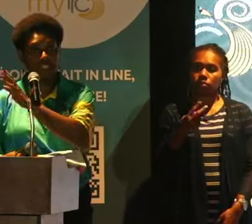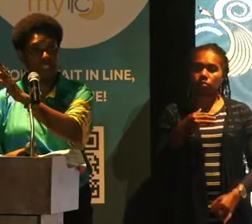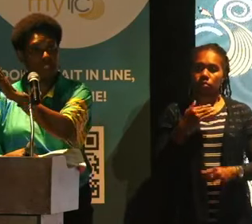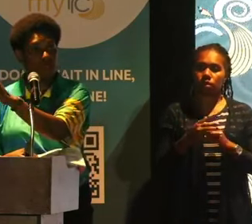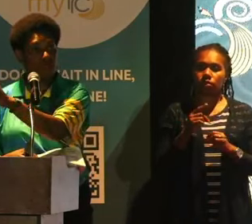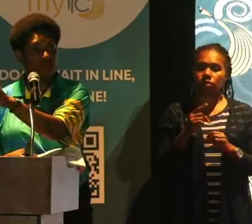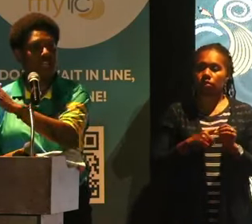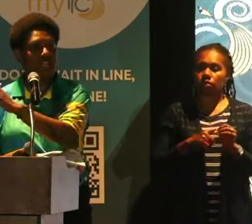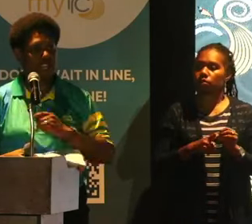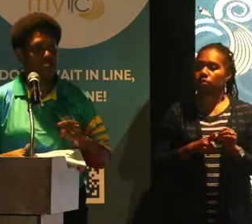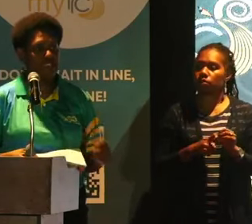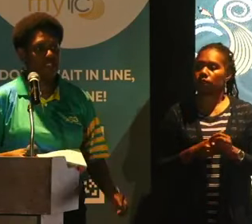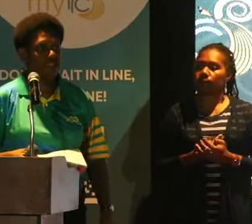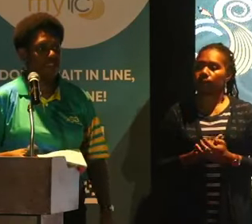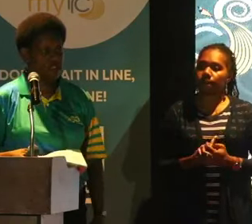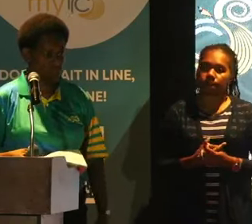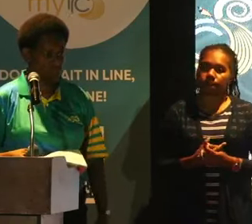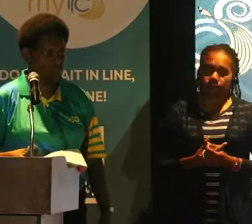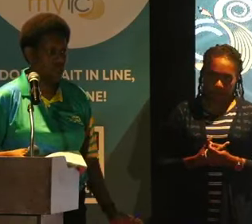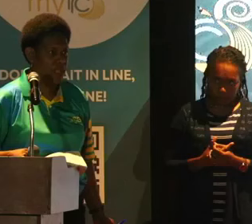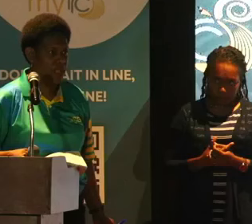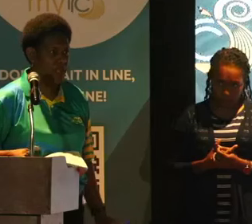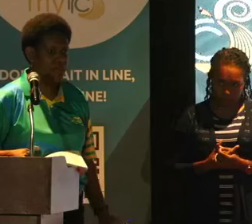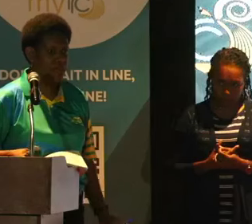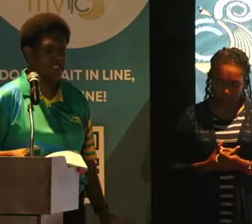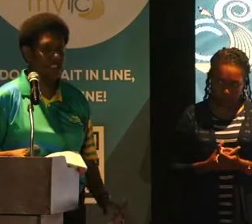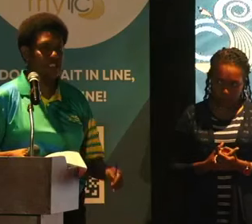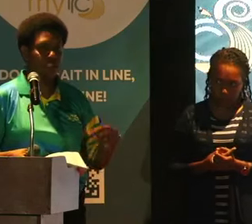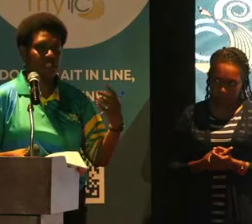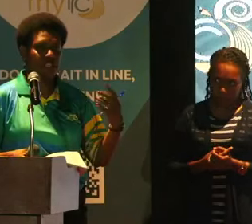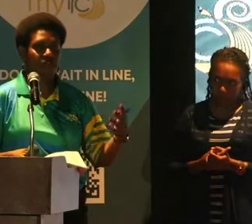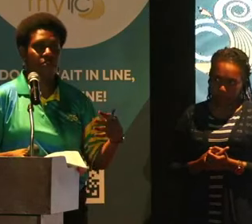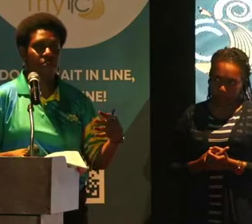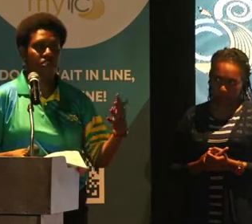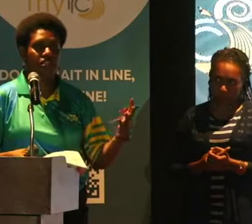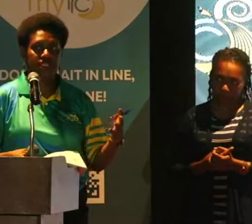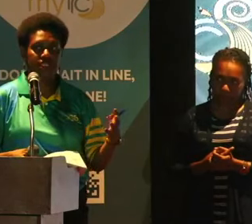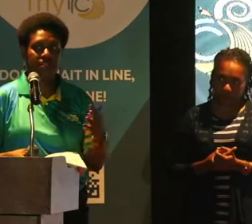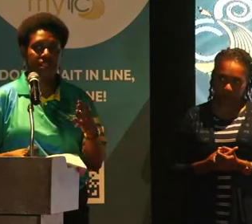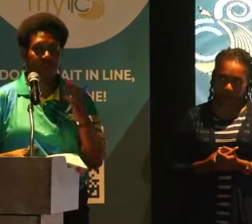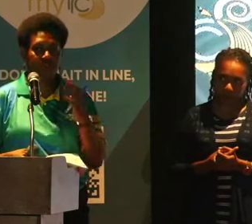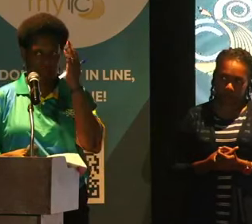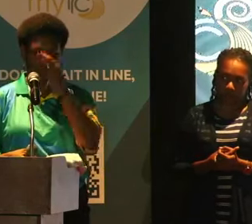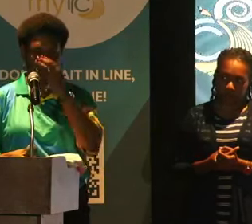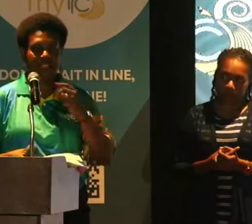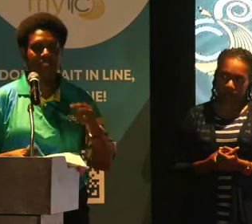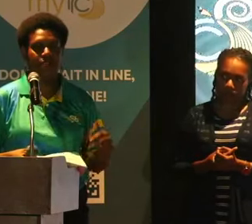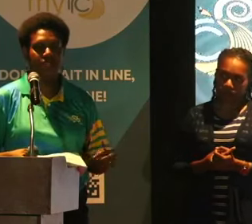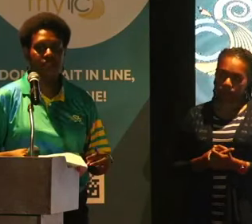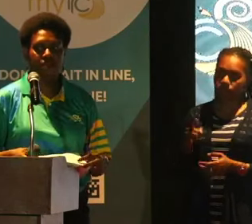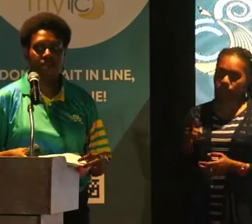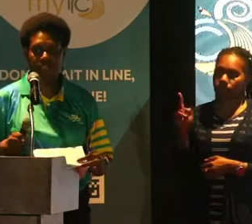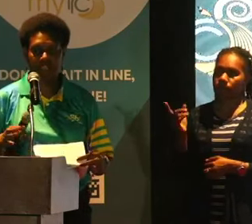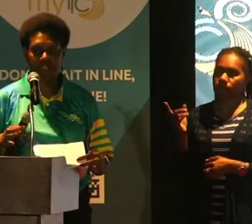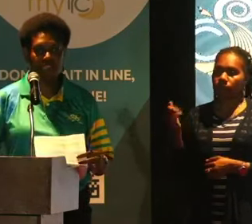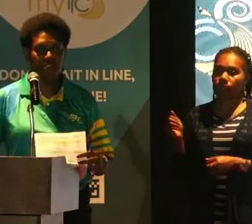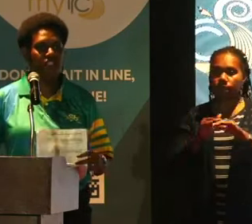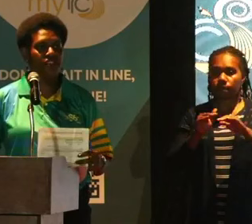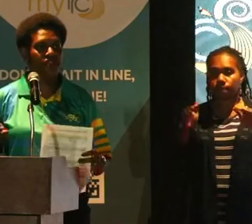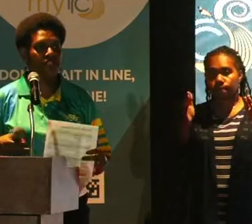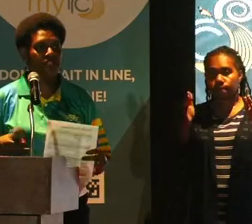they've set up a booth outside. So good plan come present. Now you may got one question, I'll ask him. I'll buy stop on them, you may for